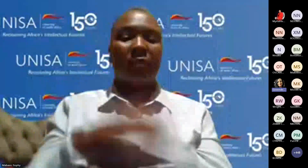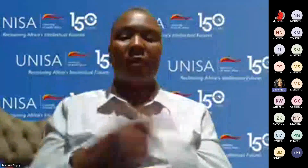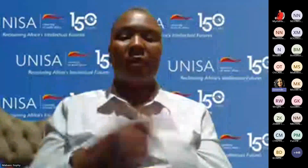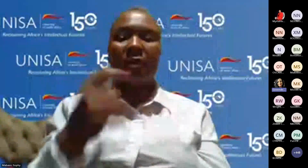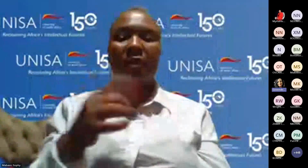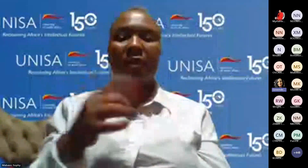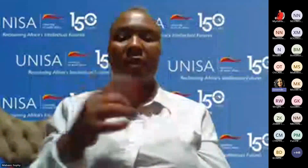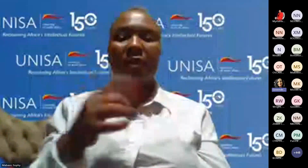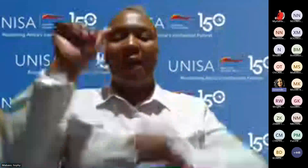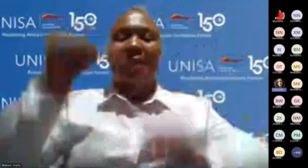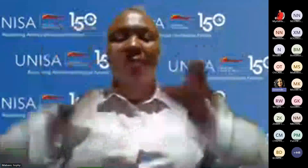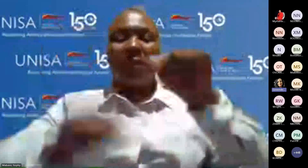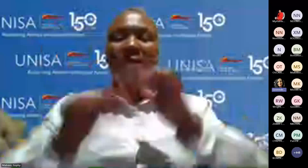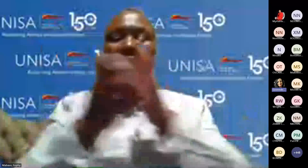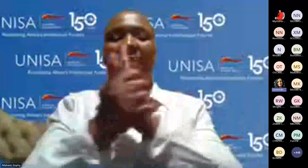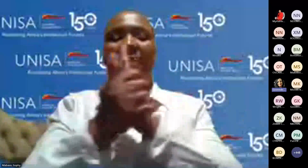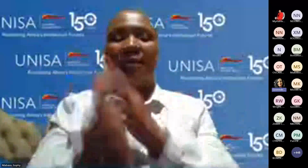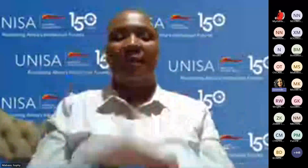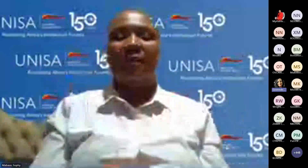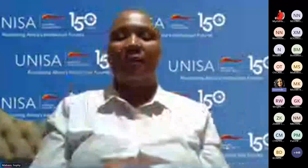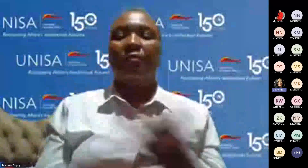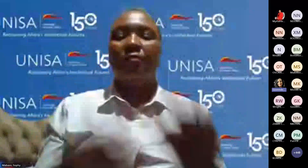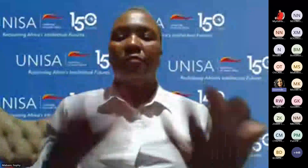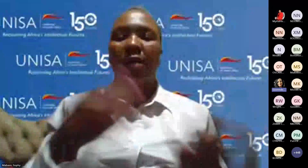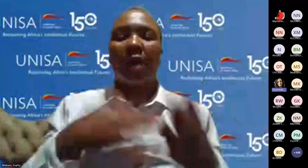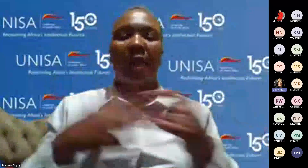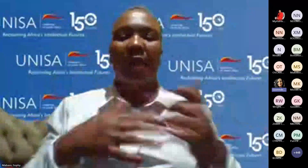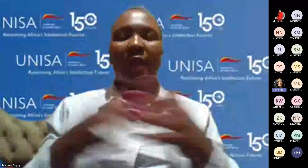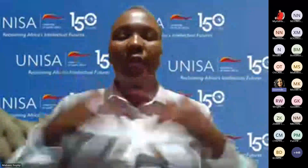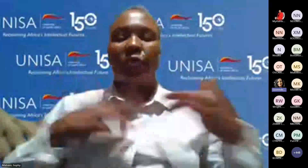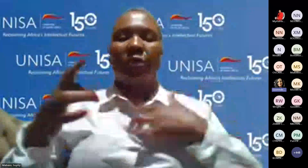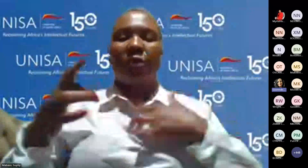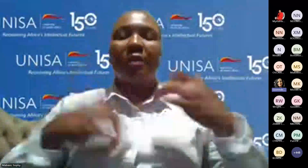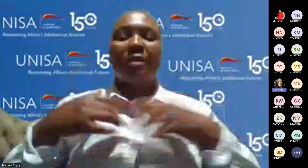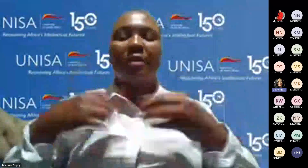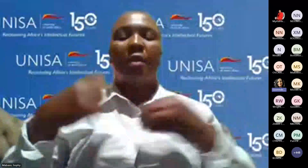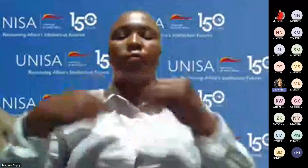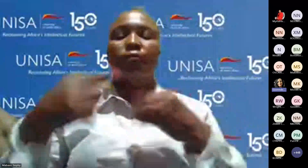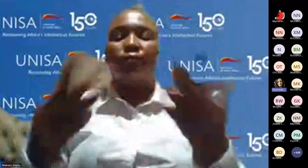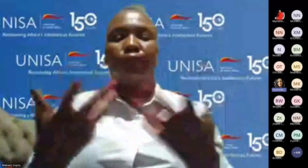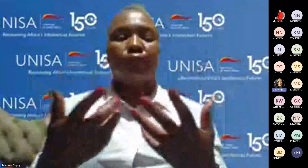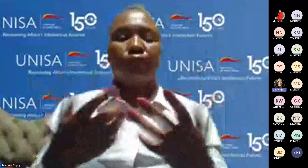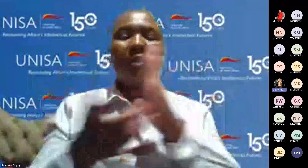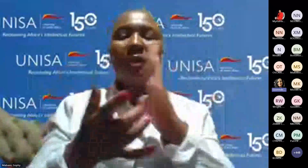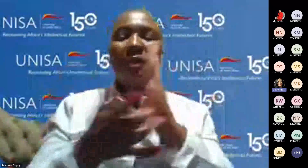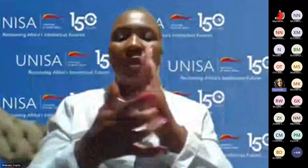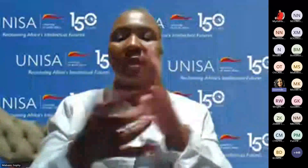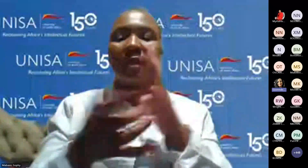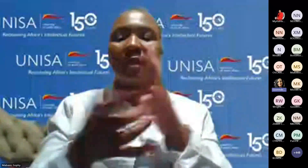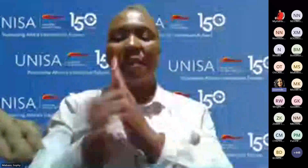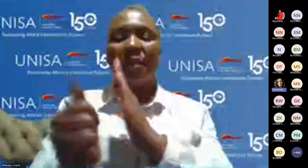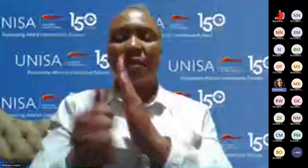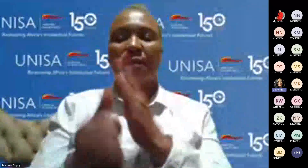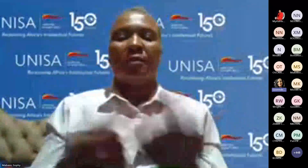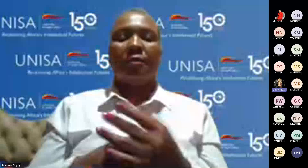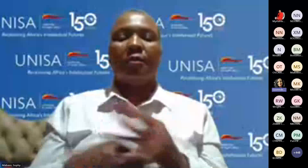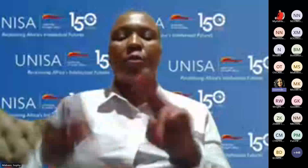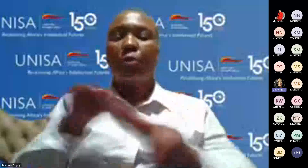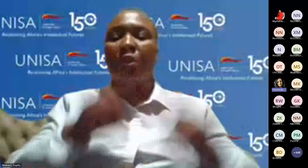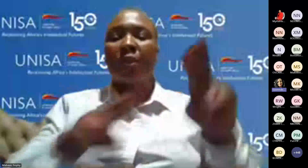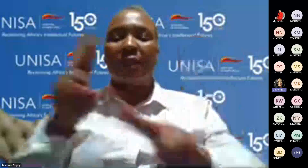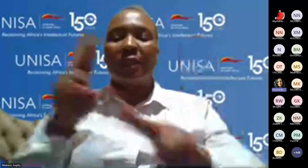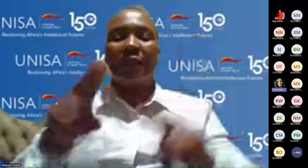assessment skills. If you have any concerns about technical skills, proctoring